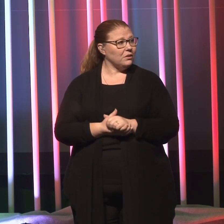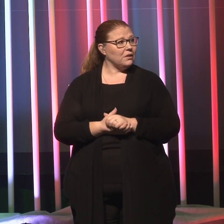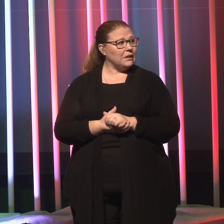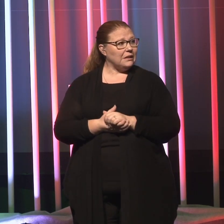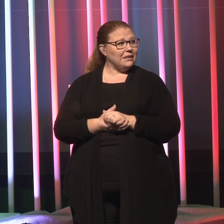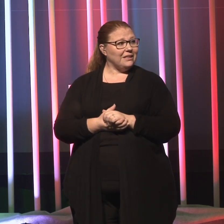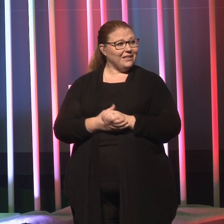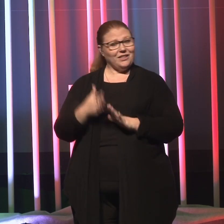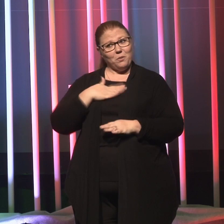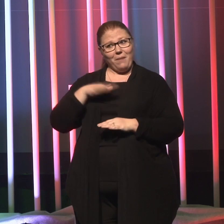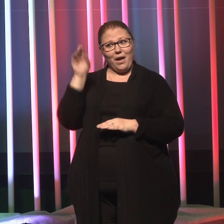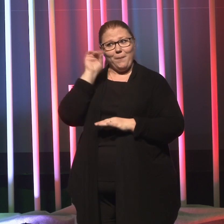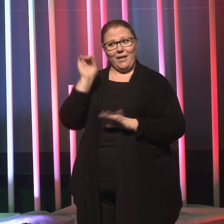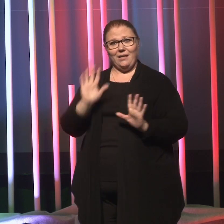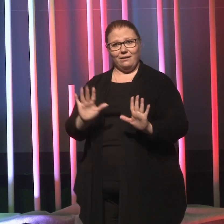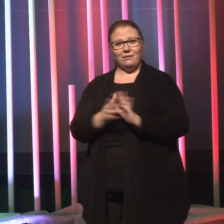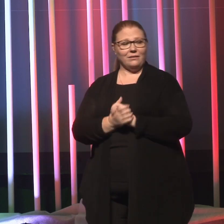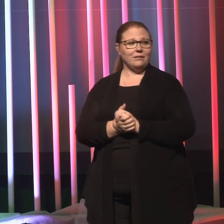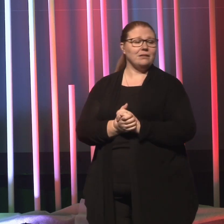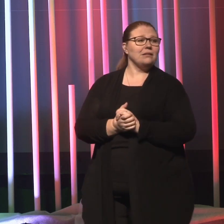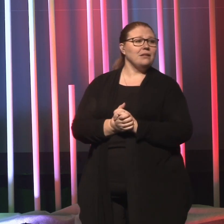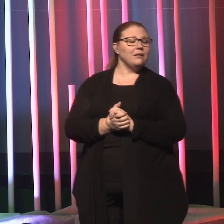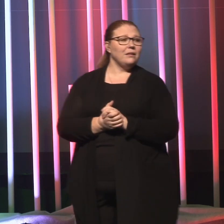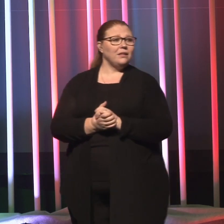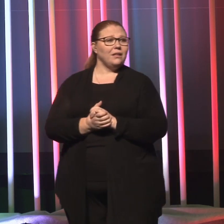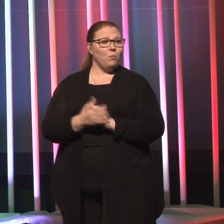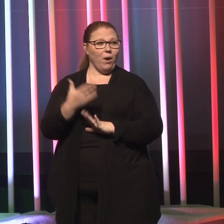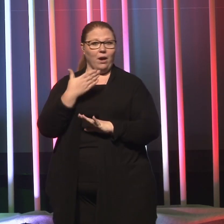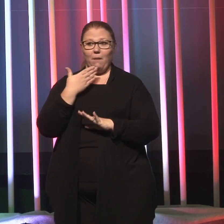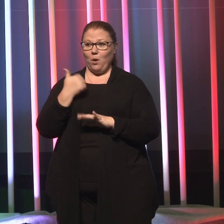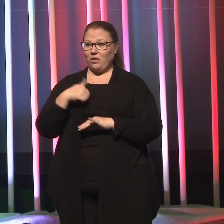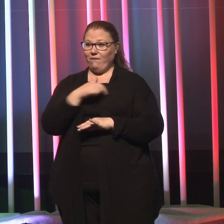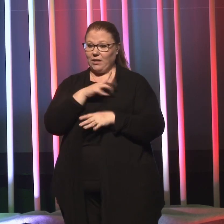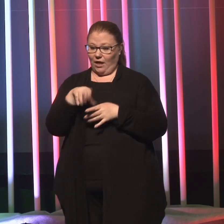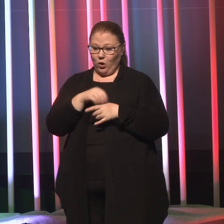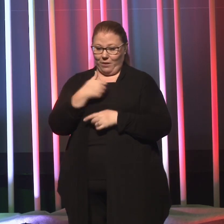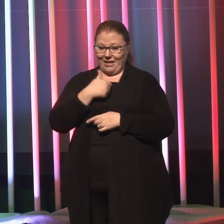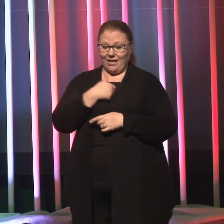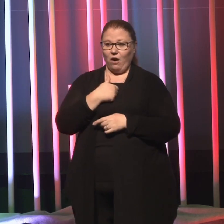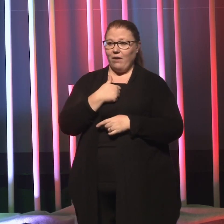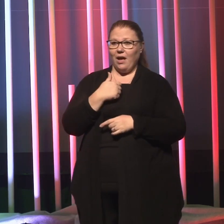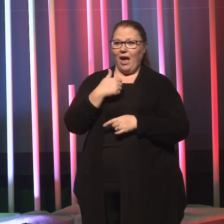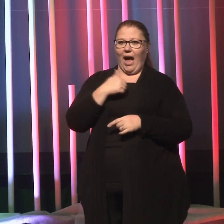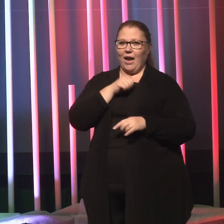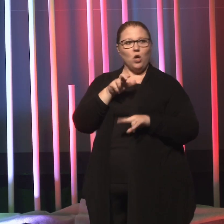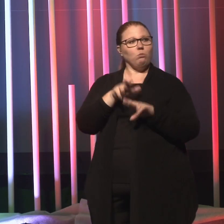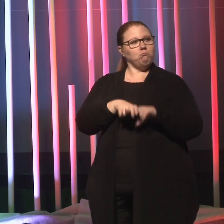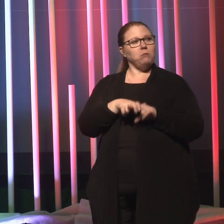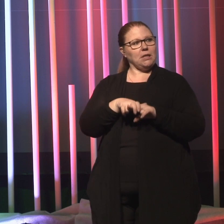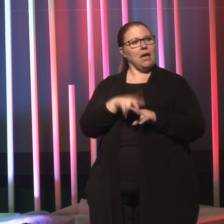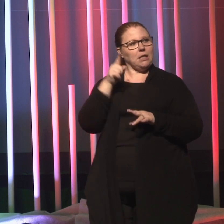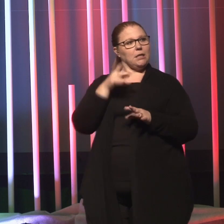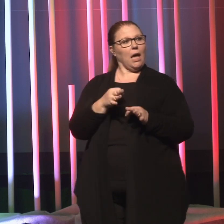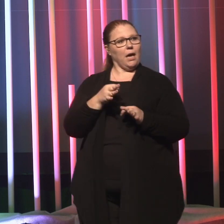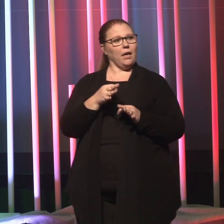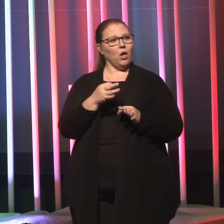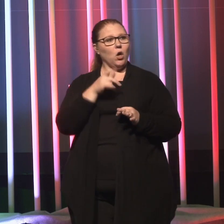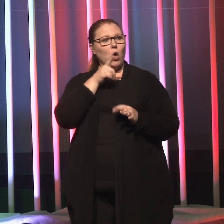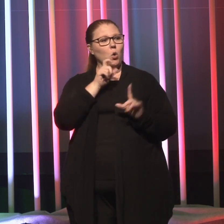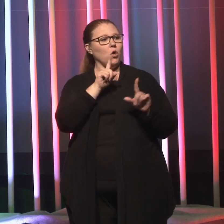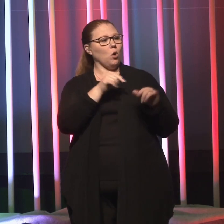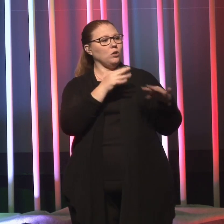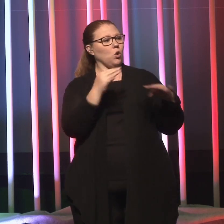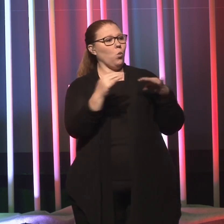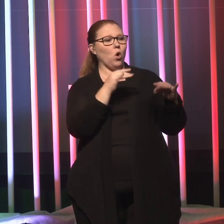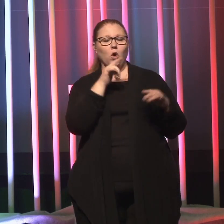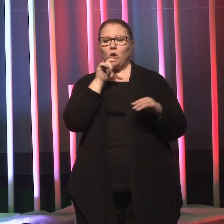And that's just me. Now, most of us, including myself, I don't sit in the room and decide who goes to war and who doesn't go to war. Anybody